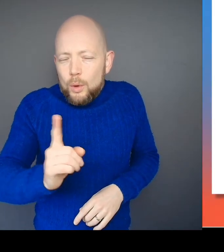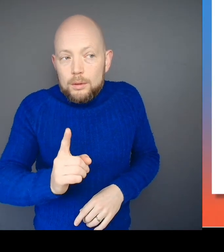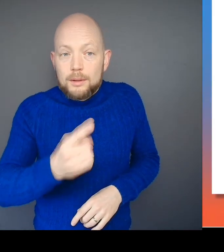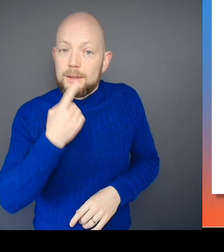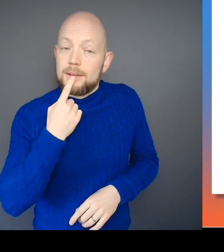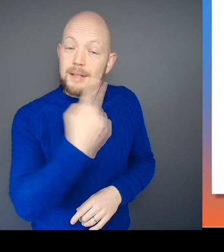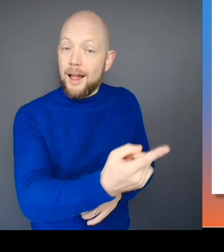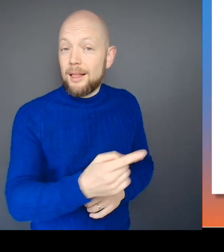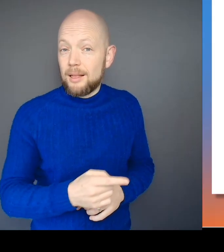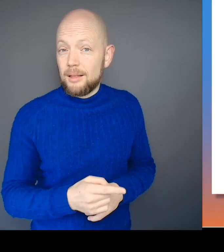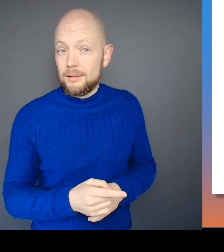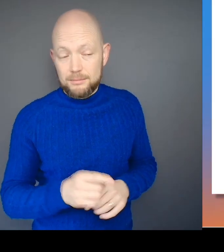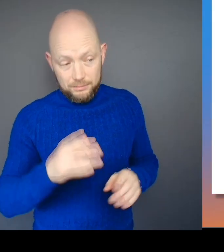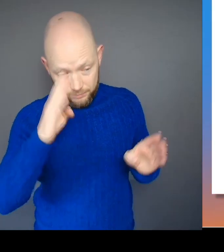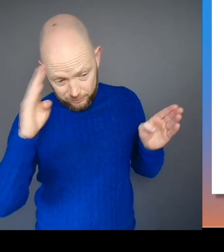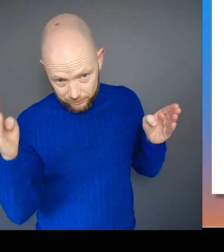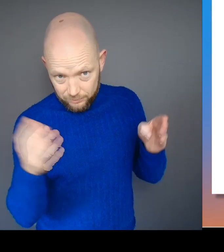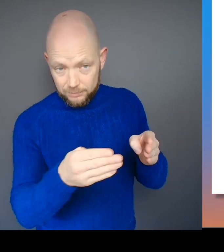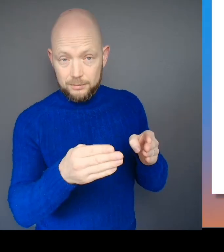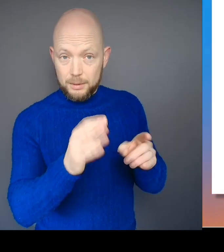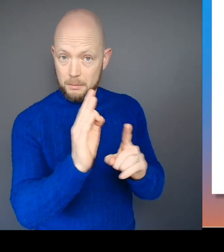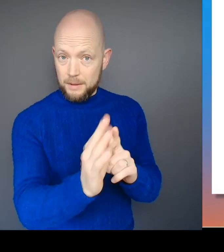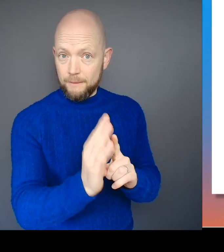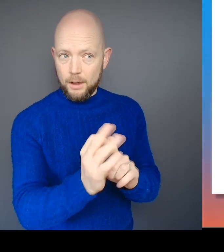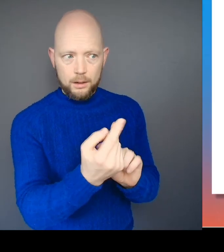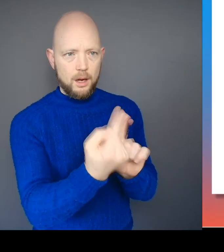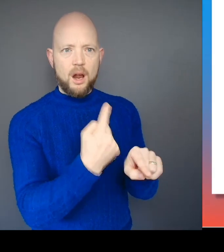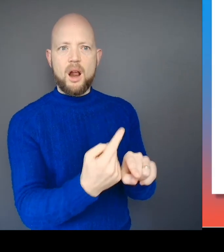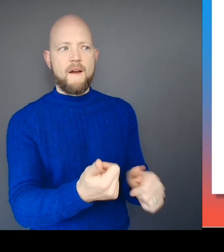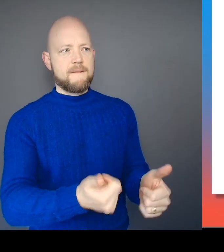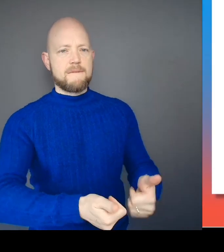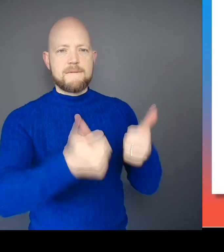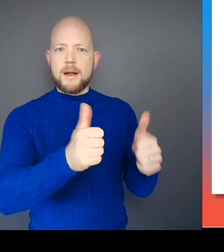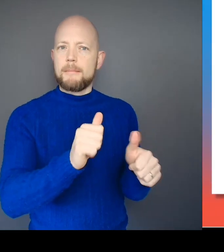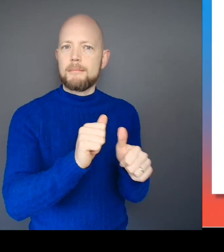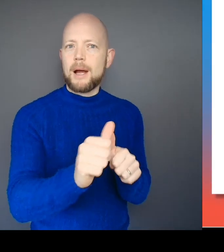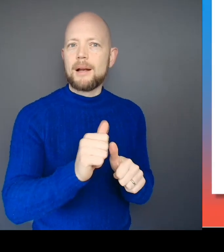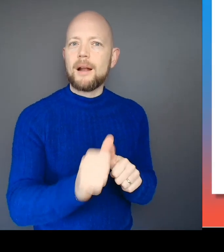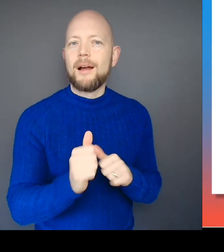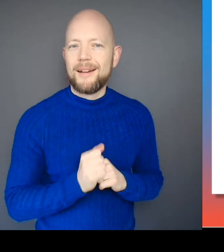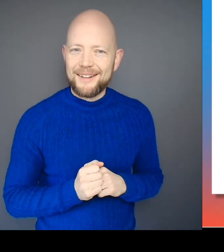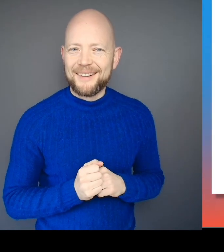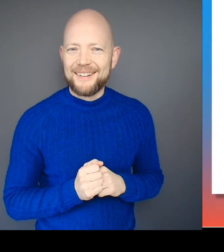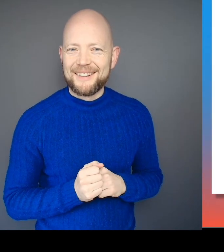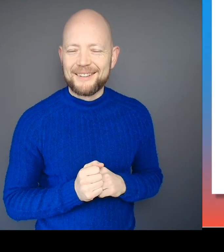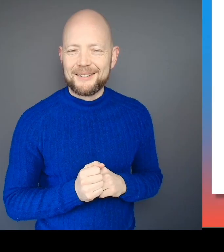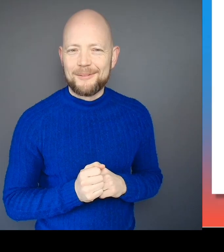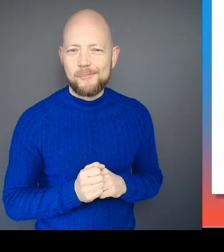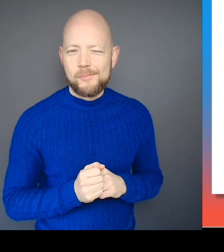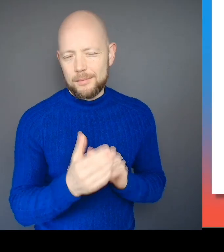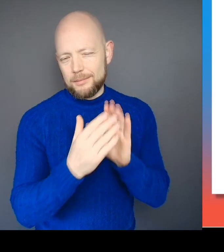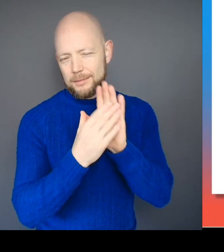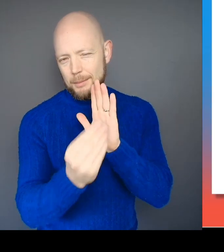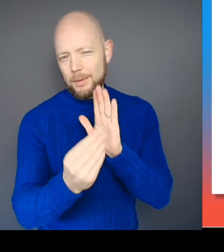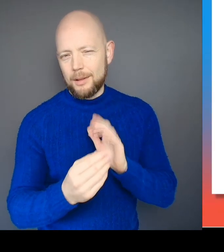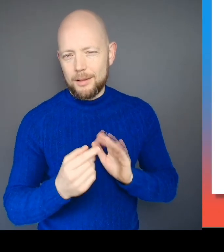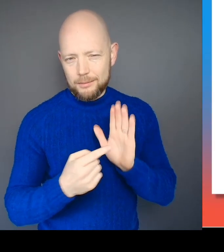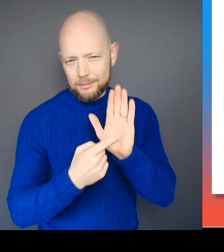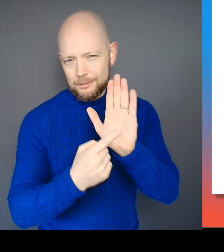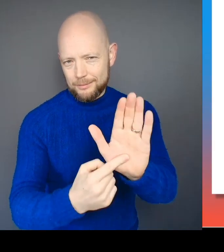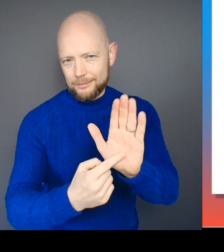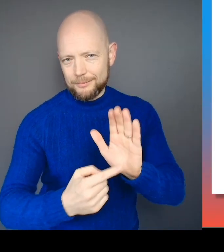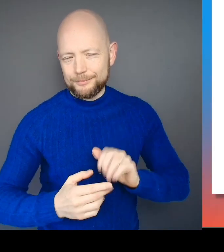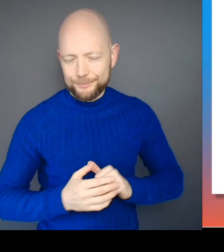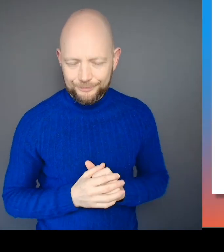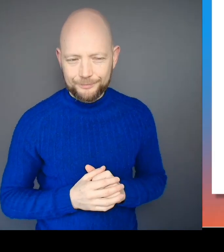if you consider all of these elements, you will write a prompt that is far better than something where you just use the goal. Now,